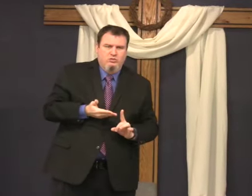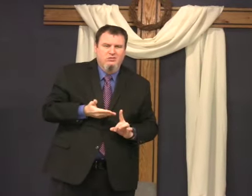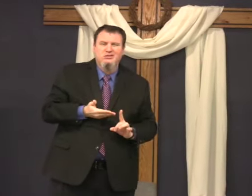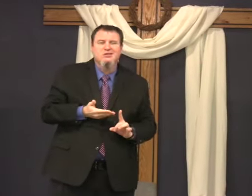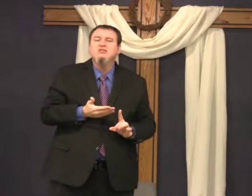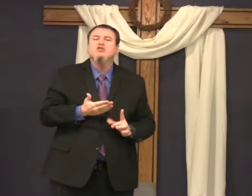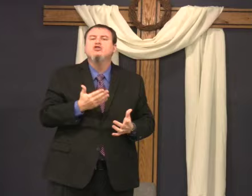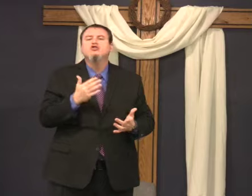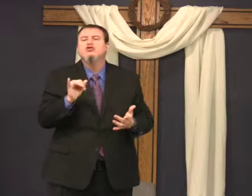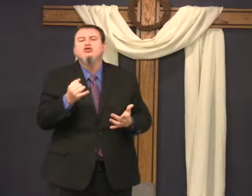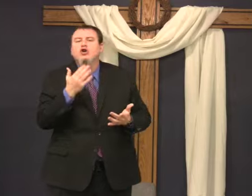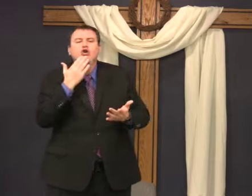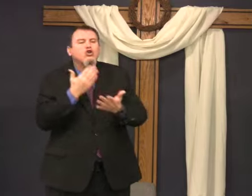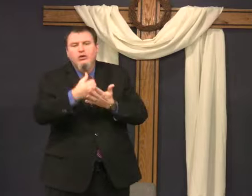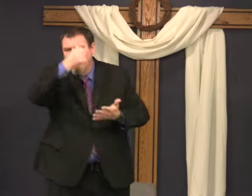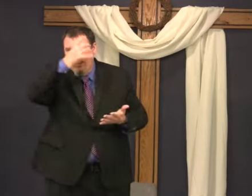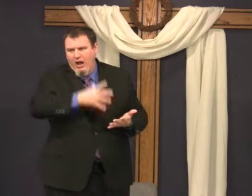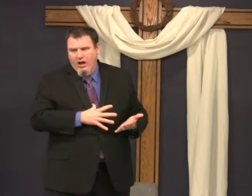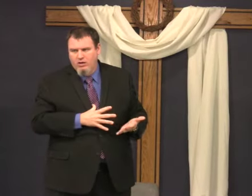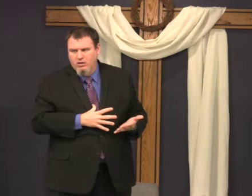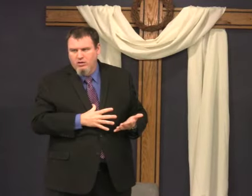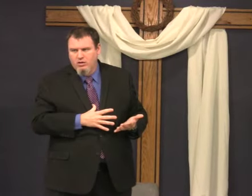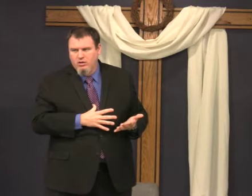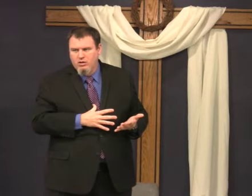wasn't really who he said he was. He was just a good man."